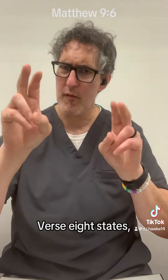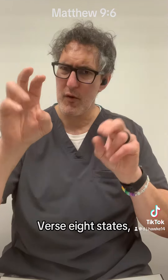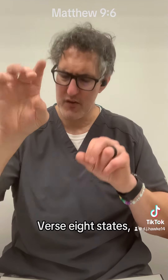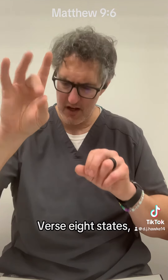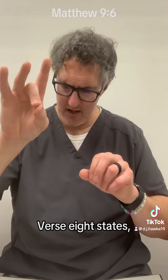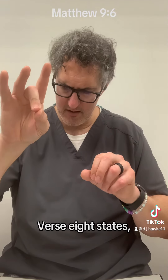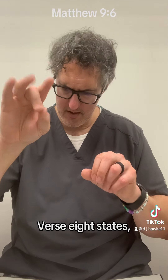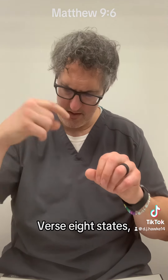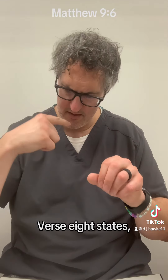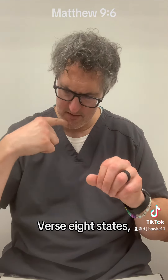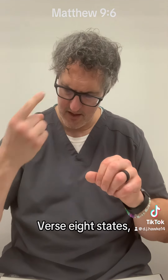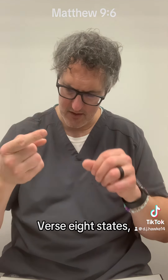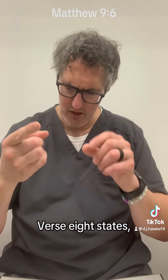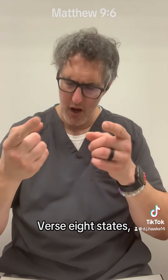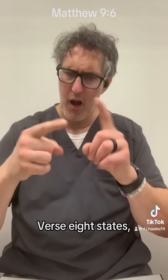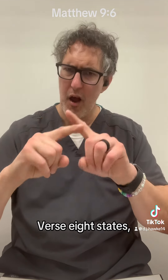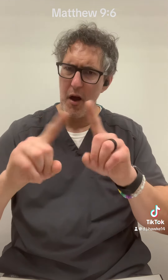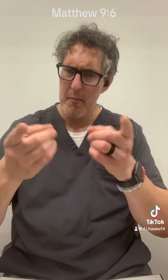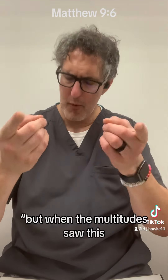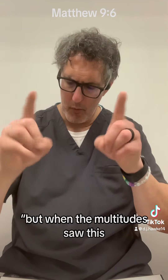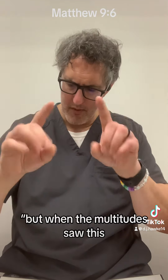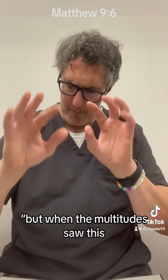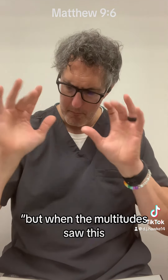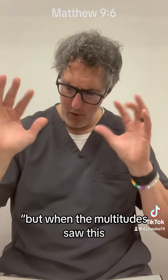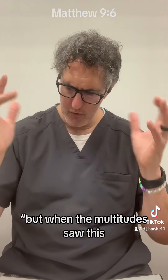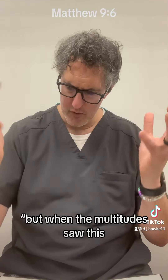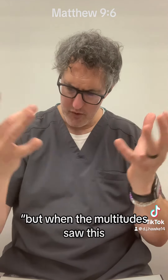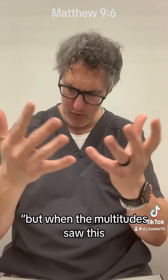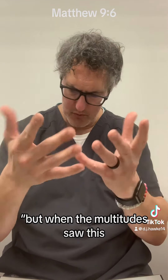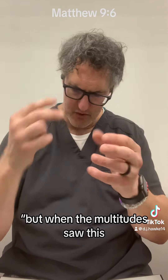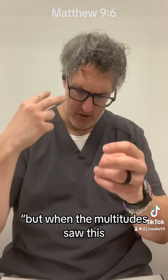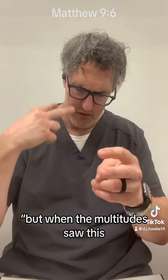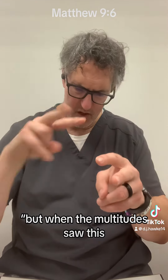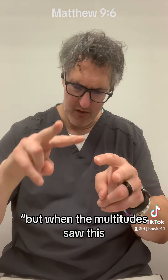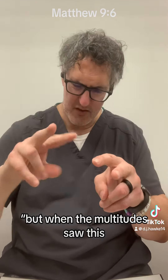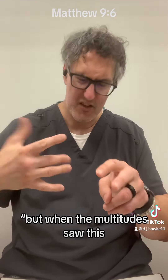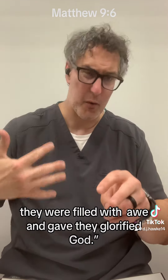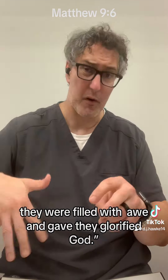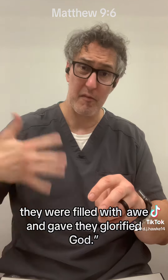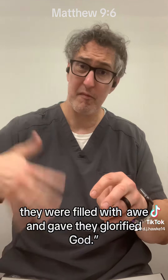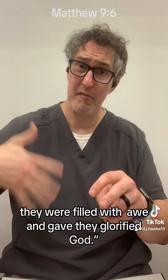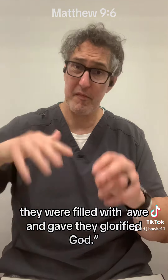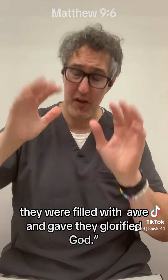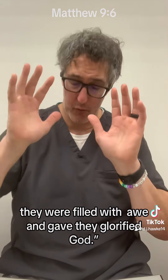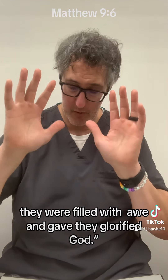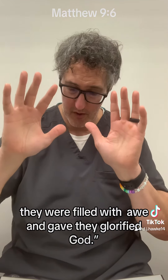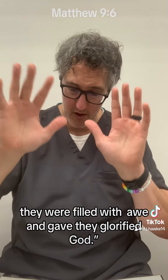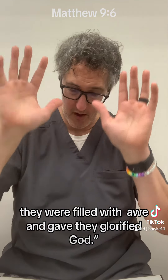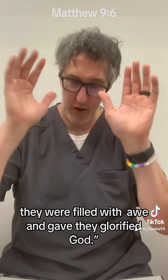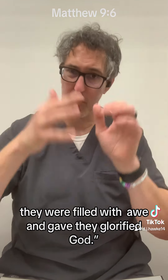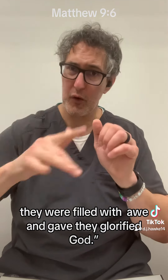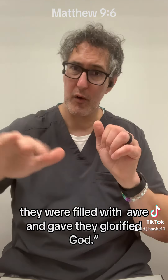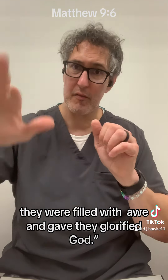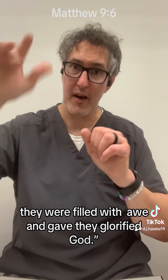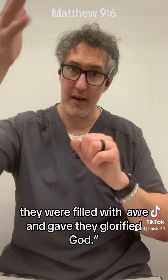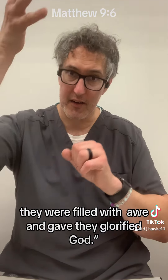Verse 8 states, but when the multitudes saw this, they were filled with awe and glorified